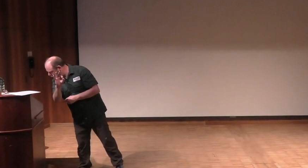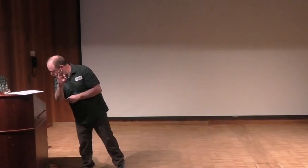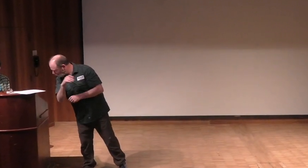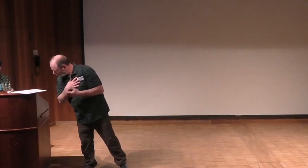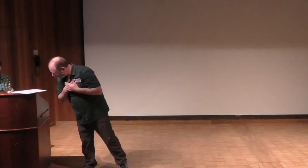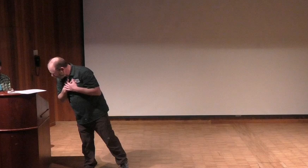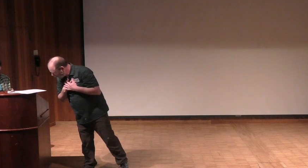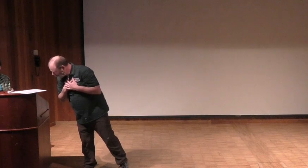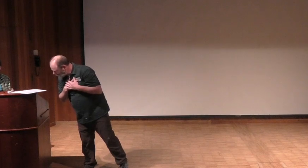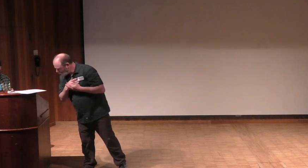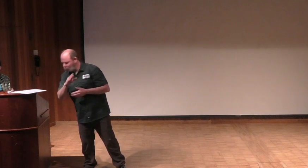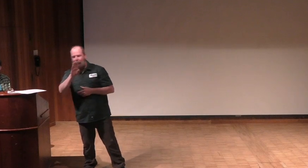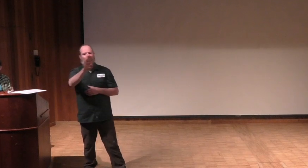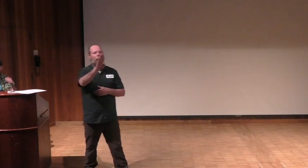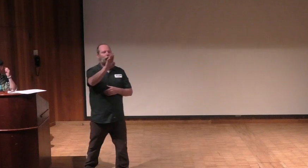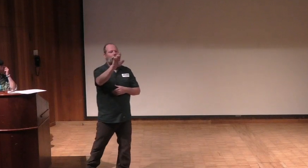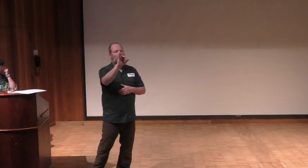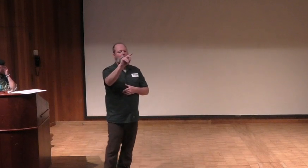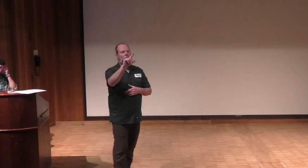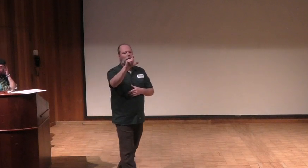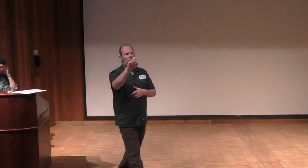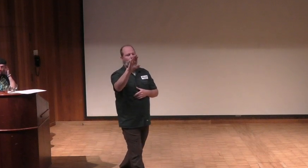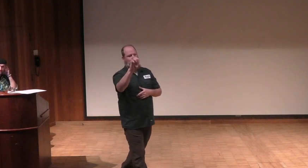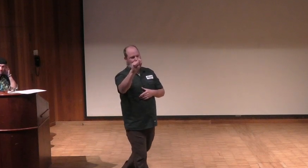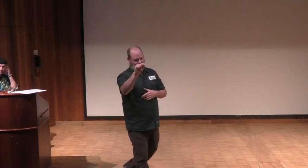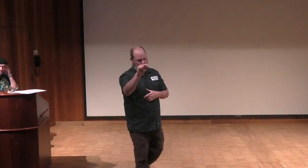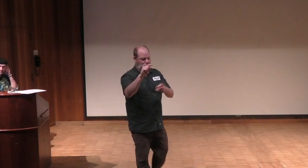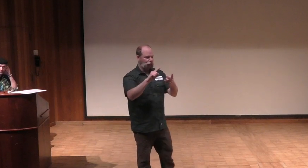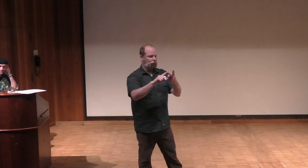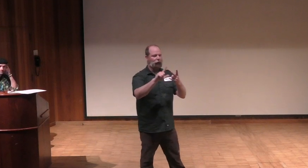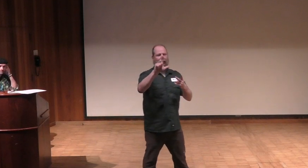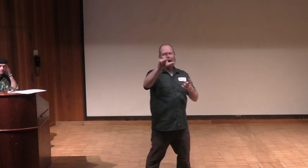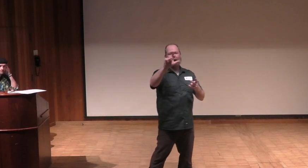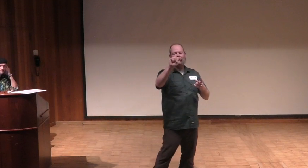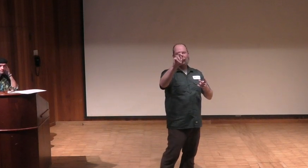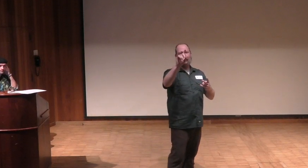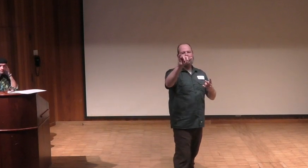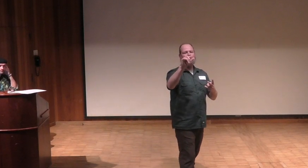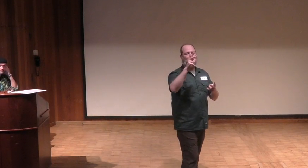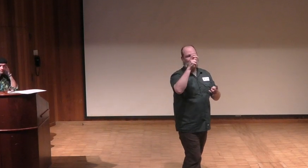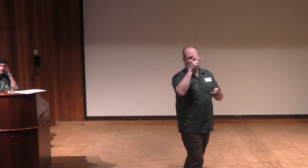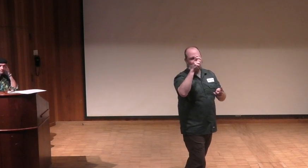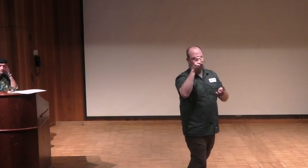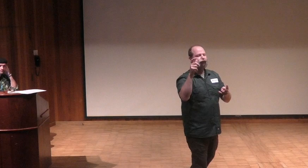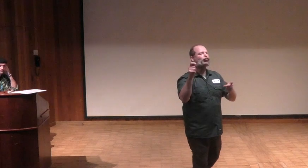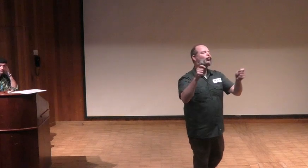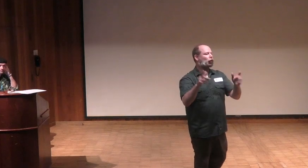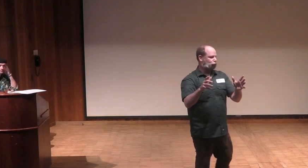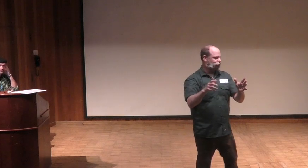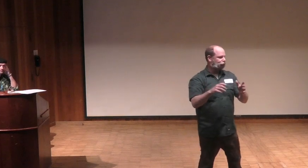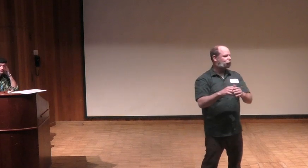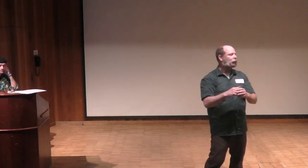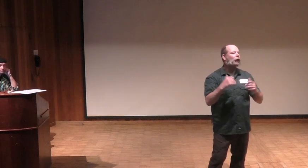He did a show, Beware of the Brindlebeast? Beware of the